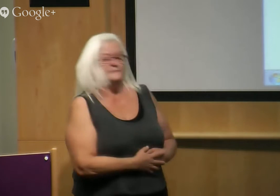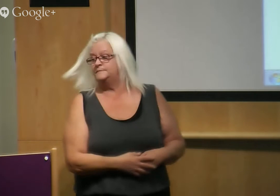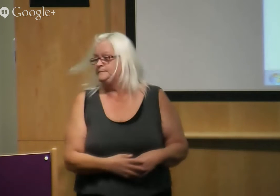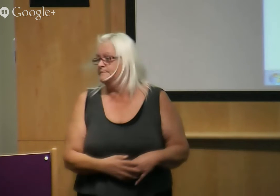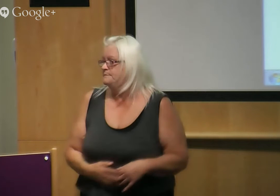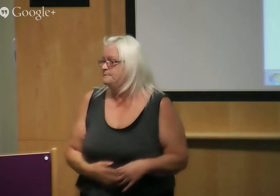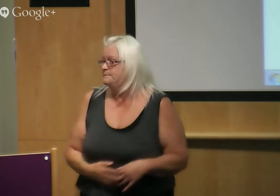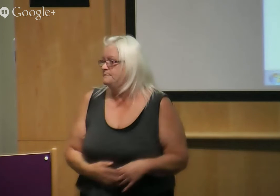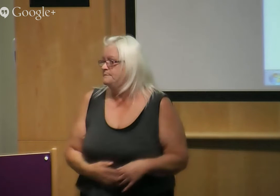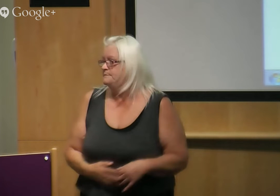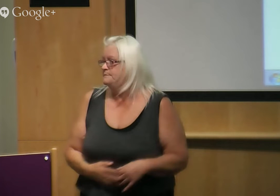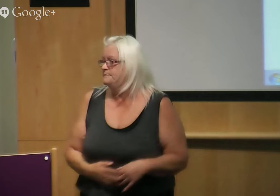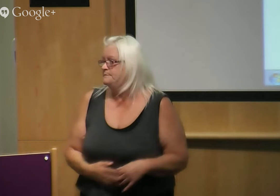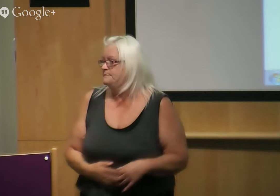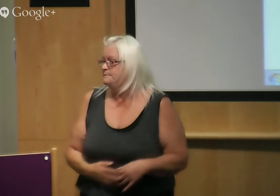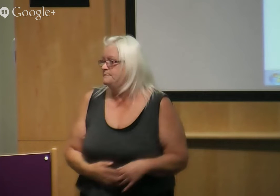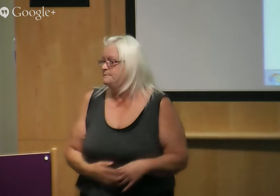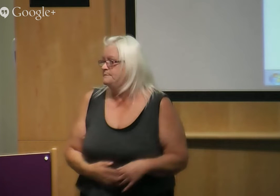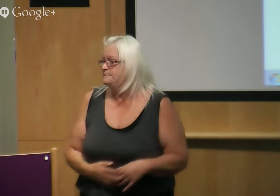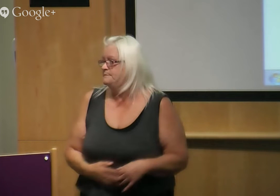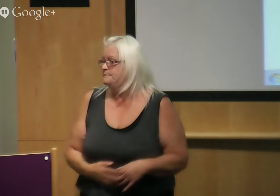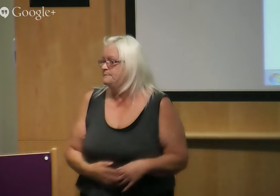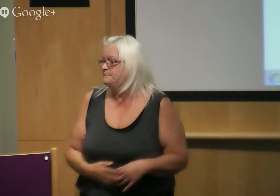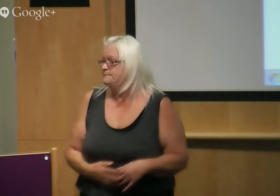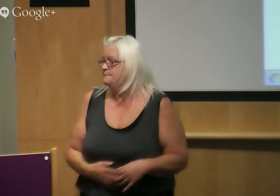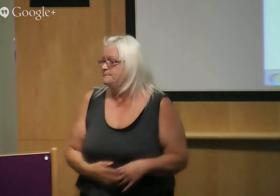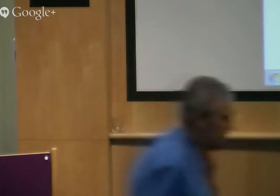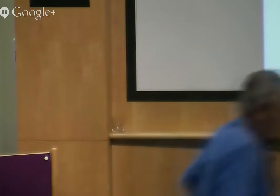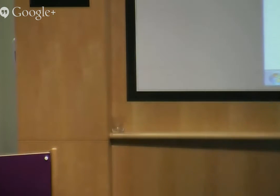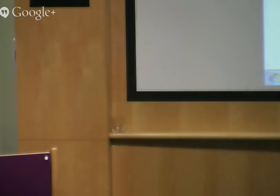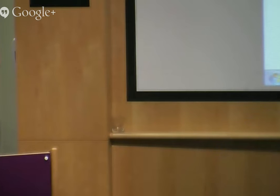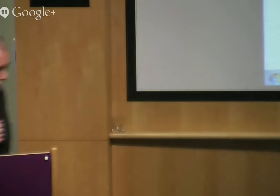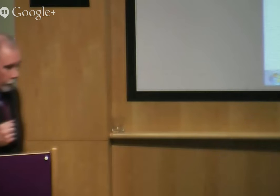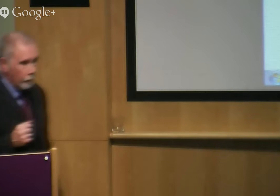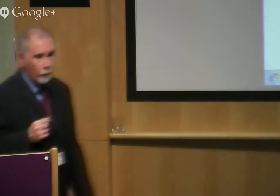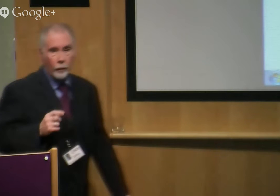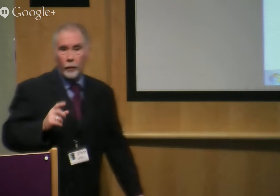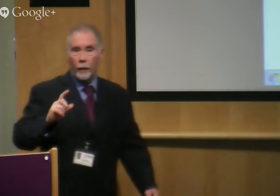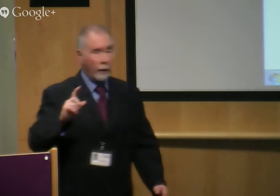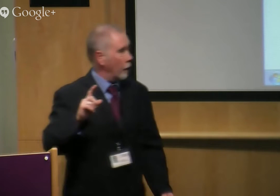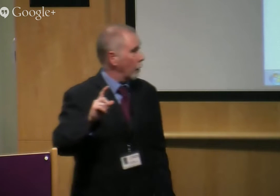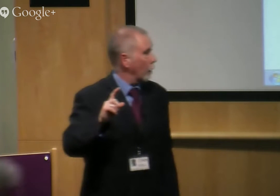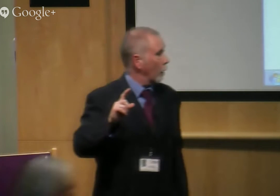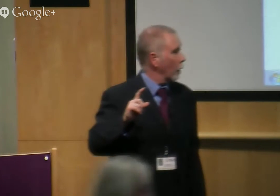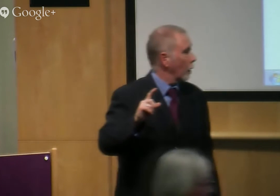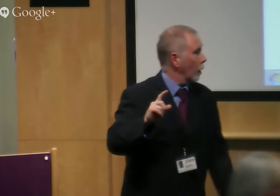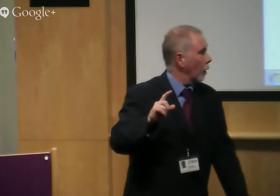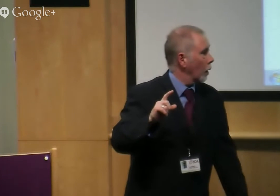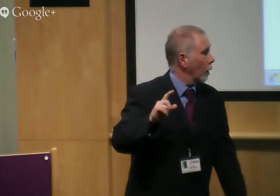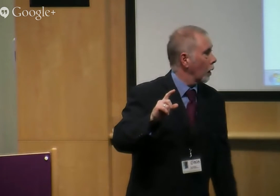on the older generation in terms of what we can do to support them.